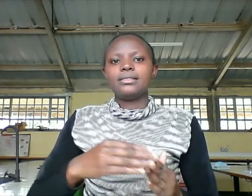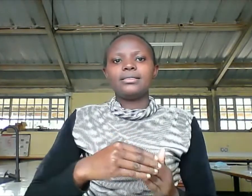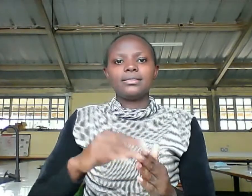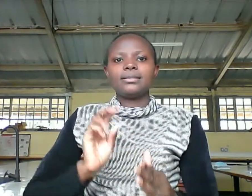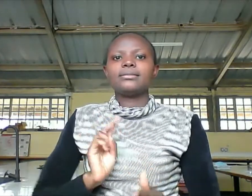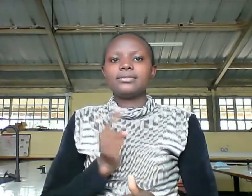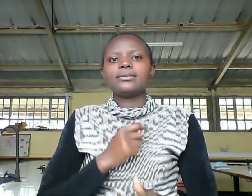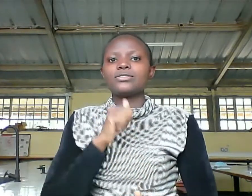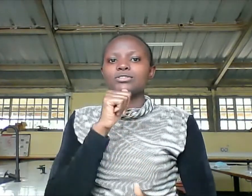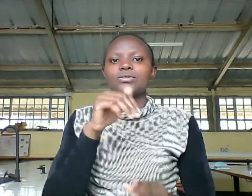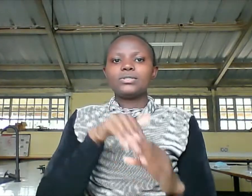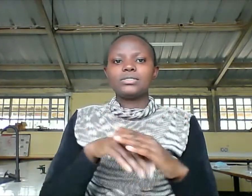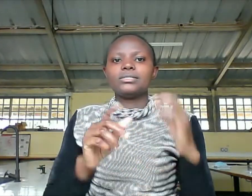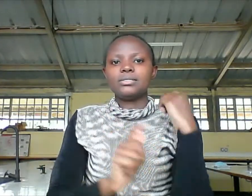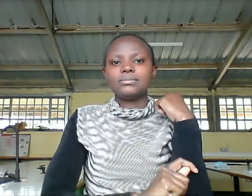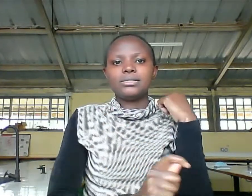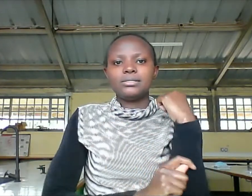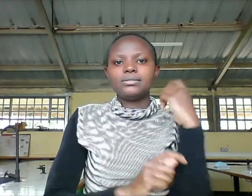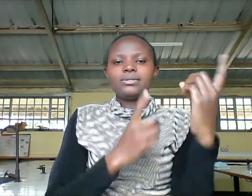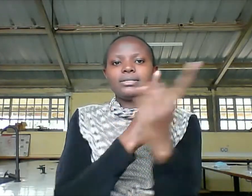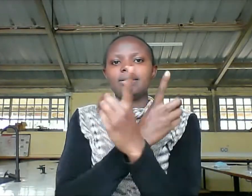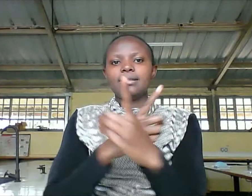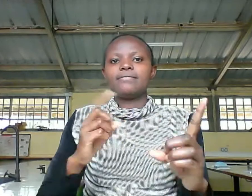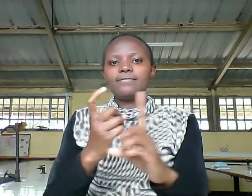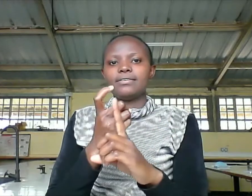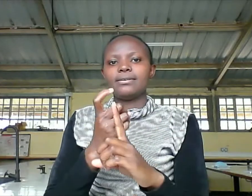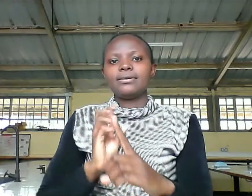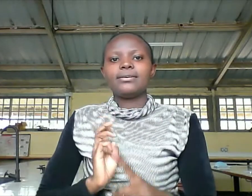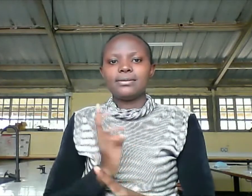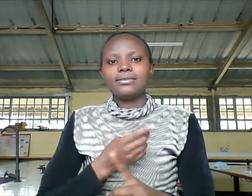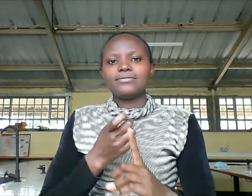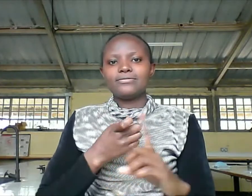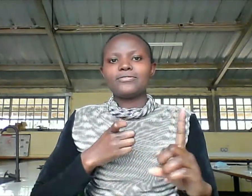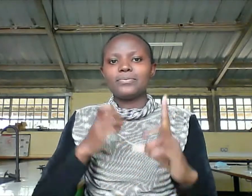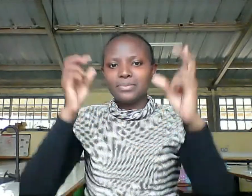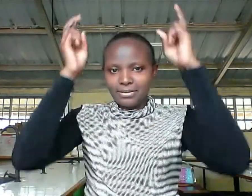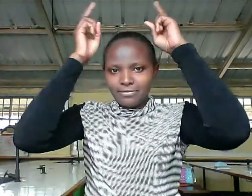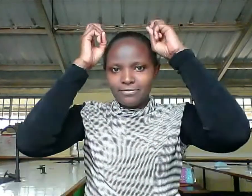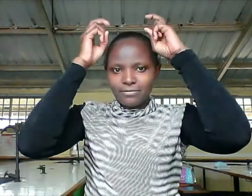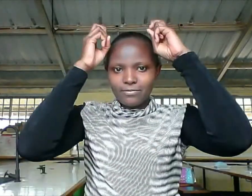deliver us from evil. For you is the kingdom and the power.